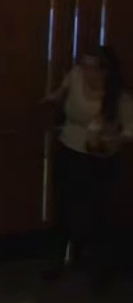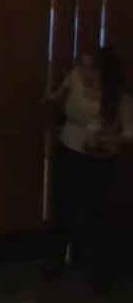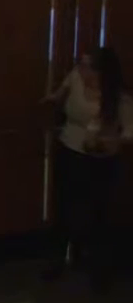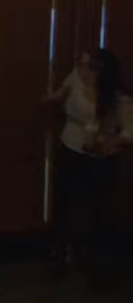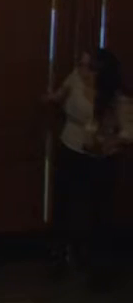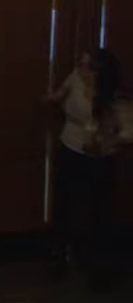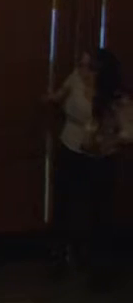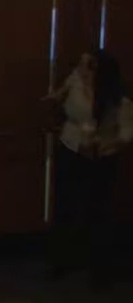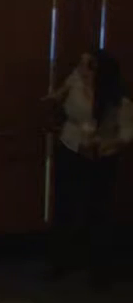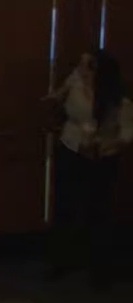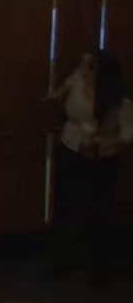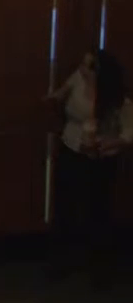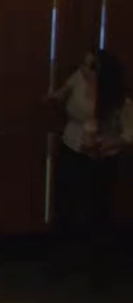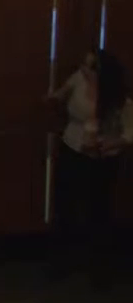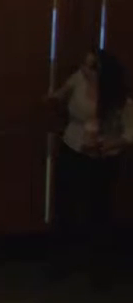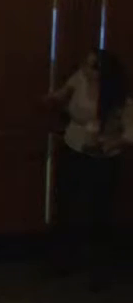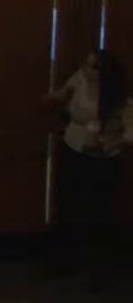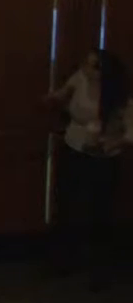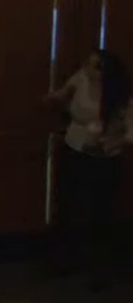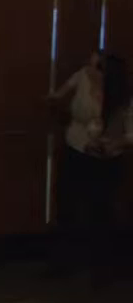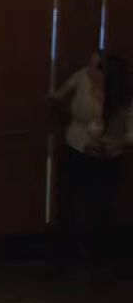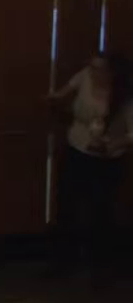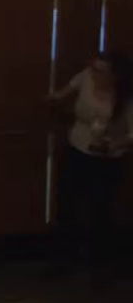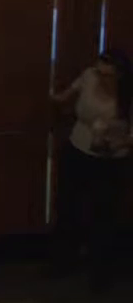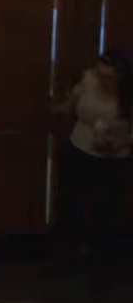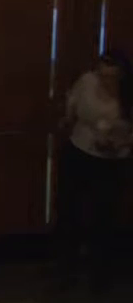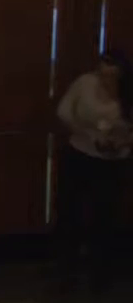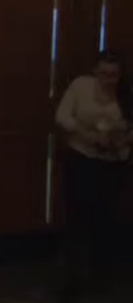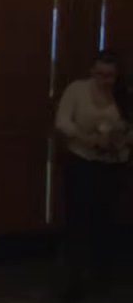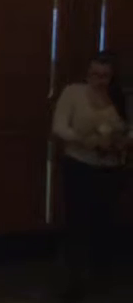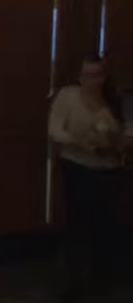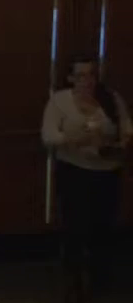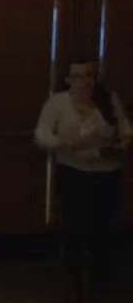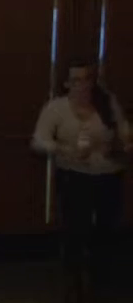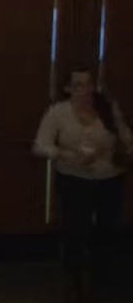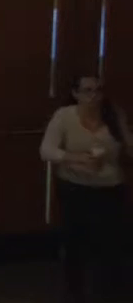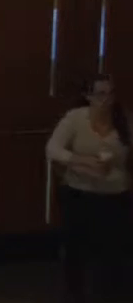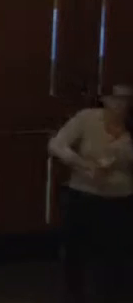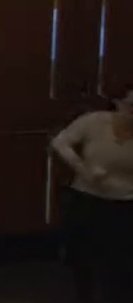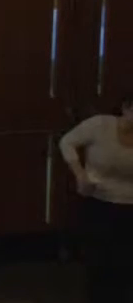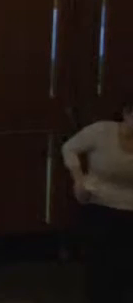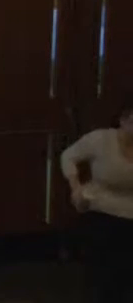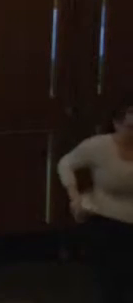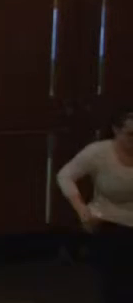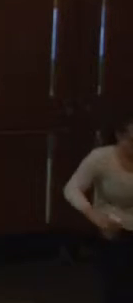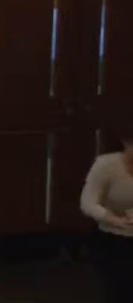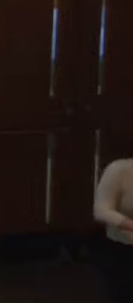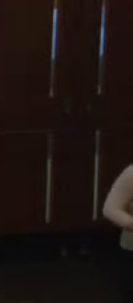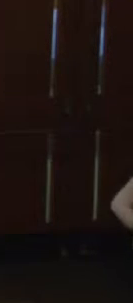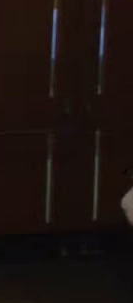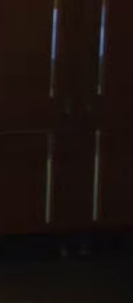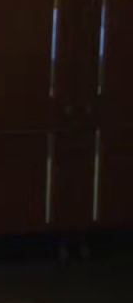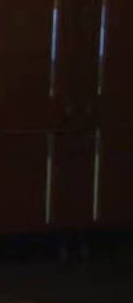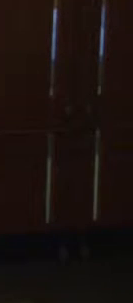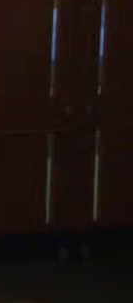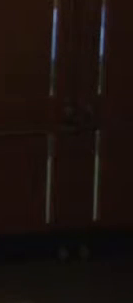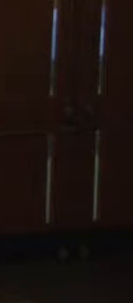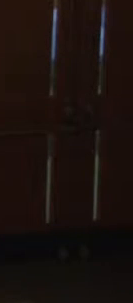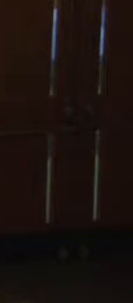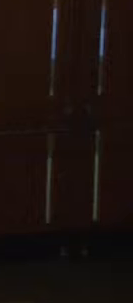generational experiences were. My brother is also deaf, and his school experience was quite different